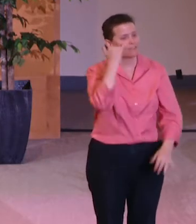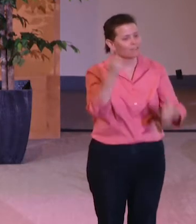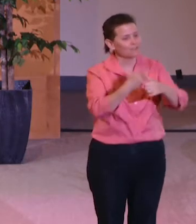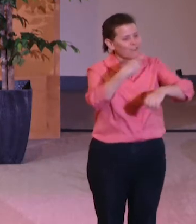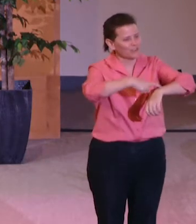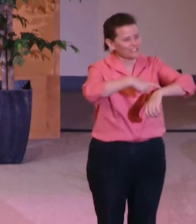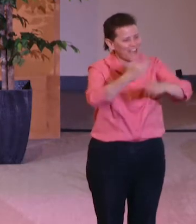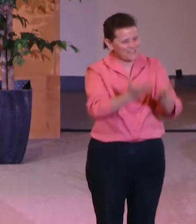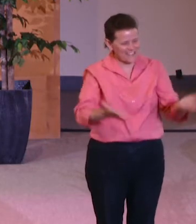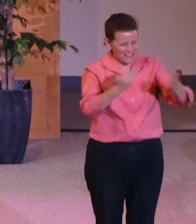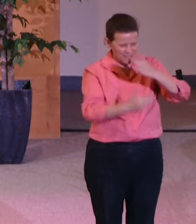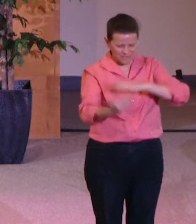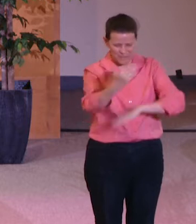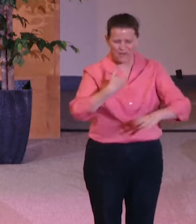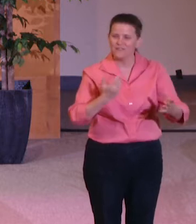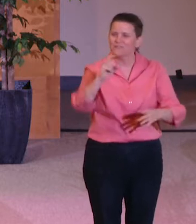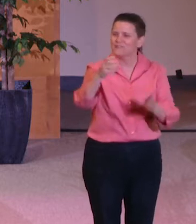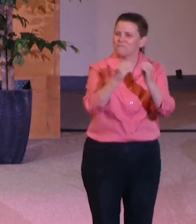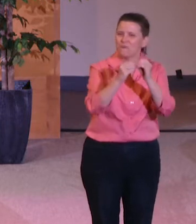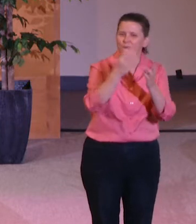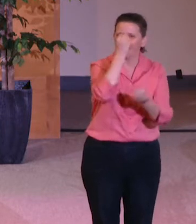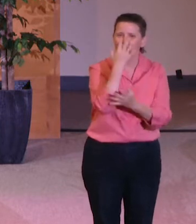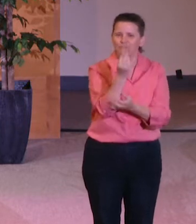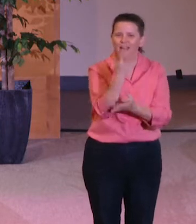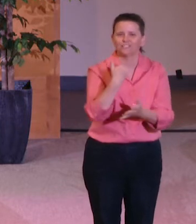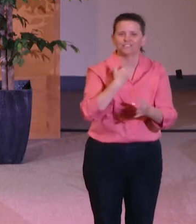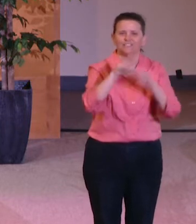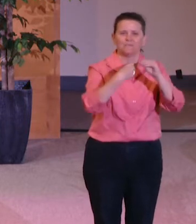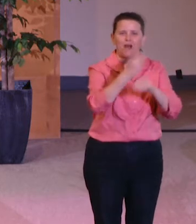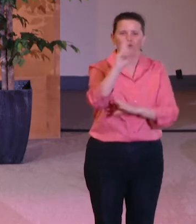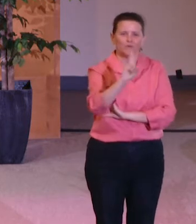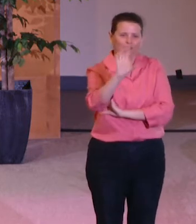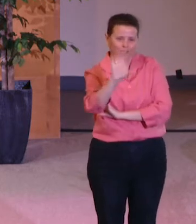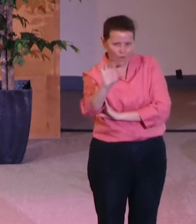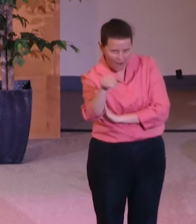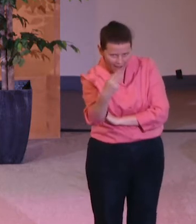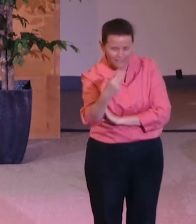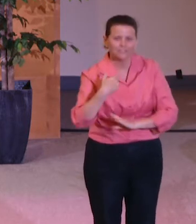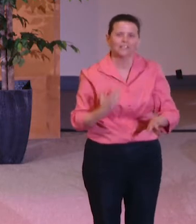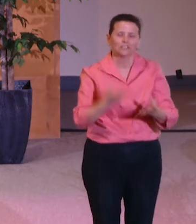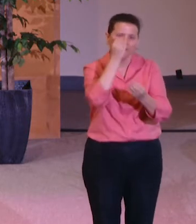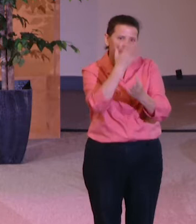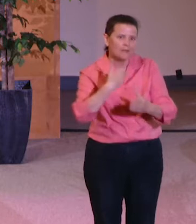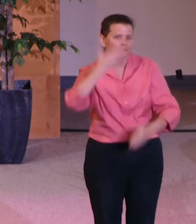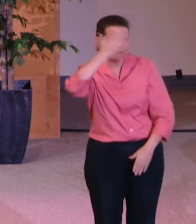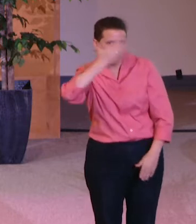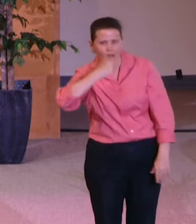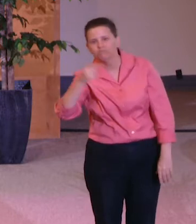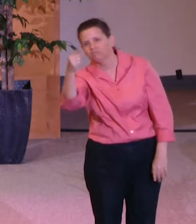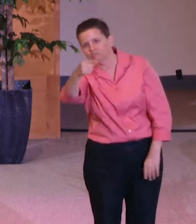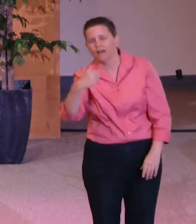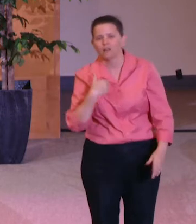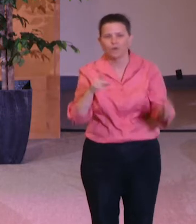information about Unity, Unity Church of the Hills, there's some stuff out there in the foyer that you can pick up and take home with you. And we also have